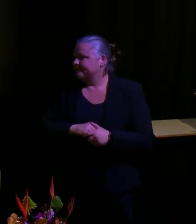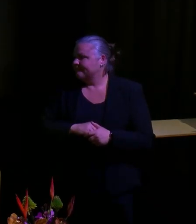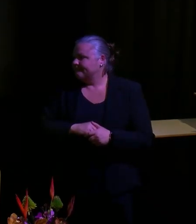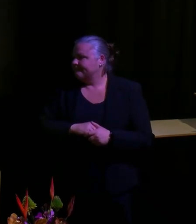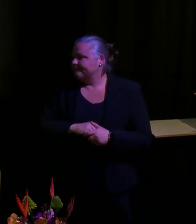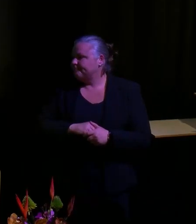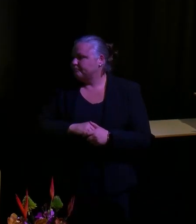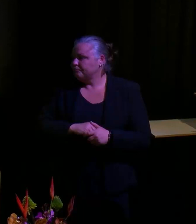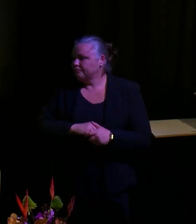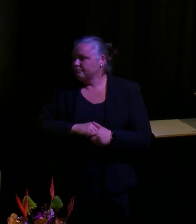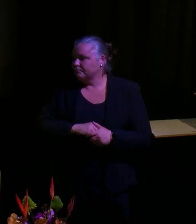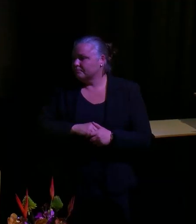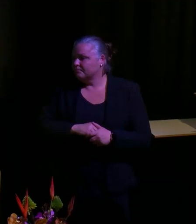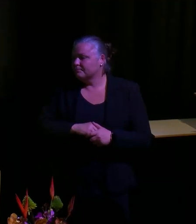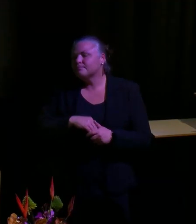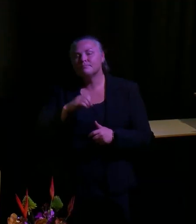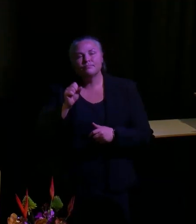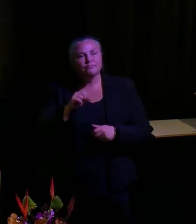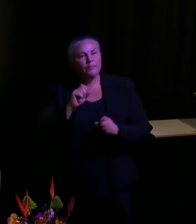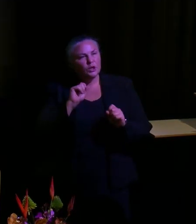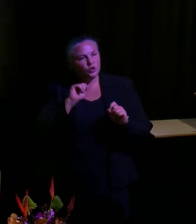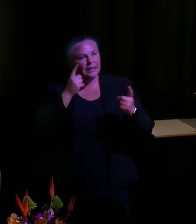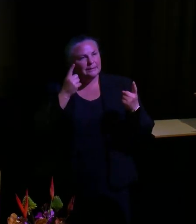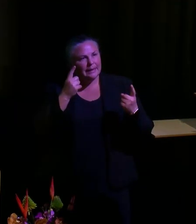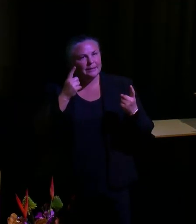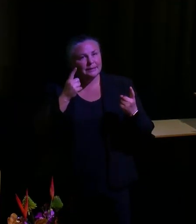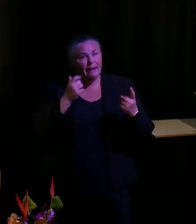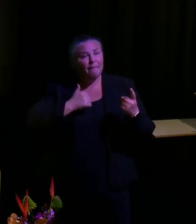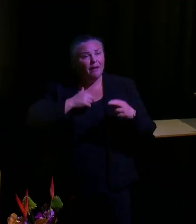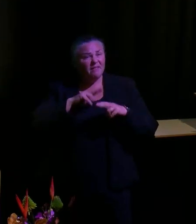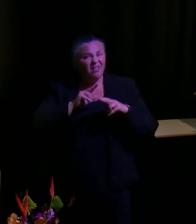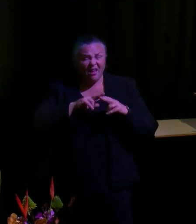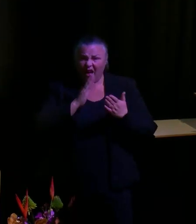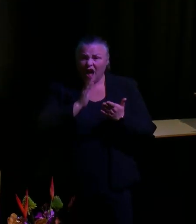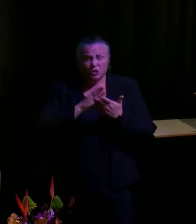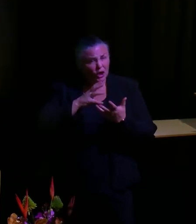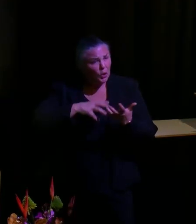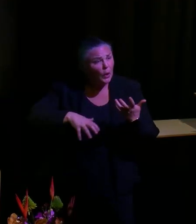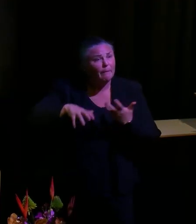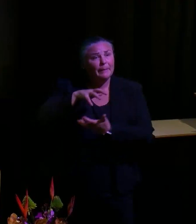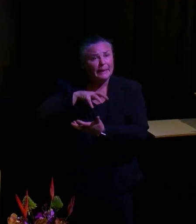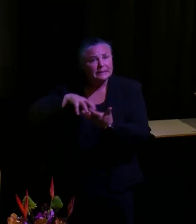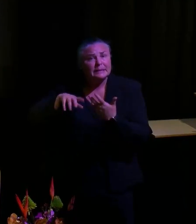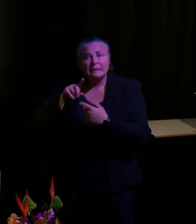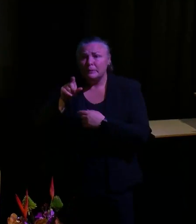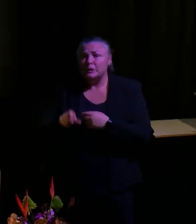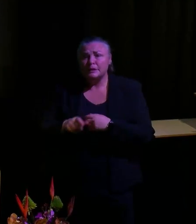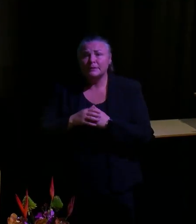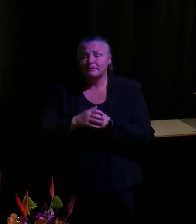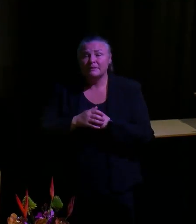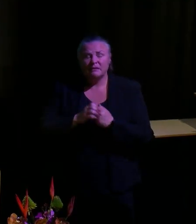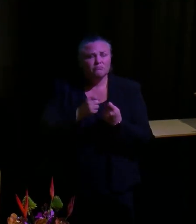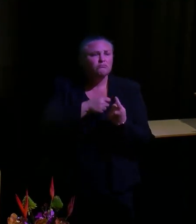just understanding that, you know, the how complex my dad was, because of the fact that, you know, he did